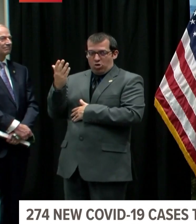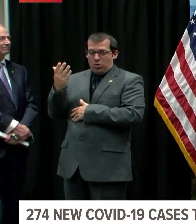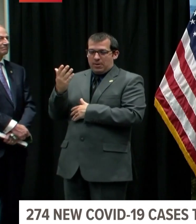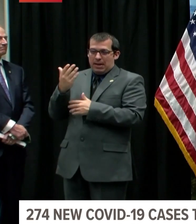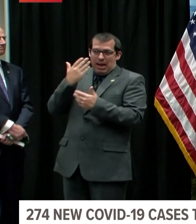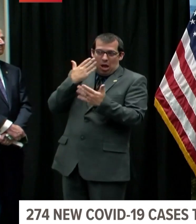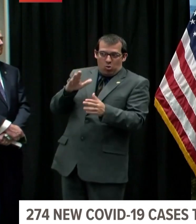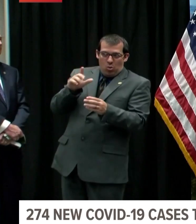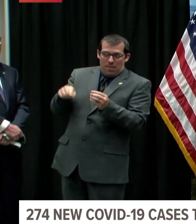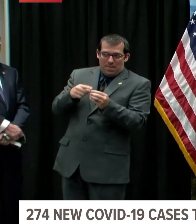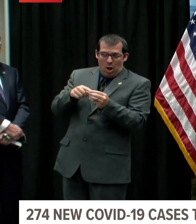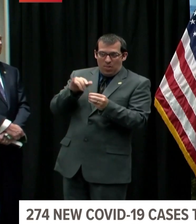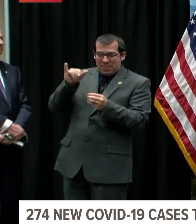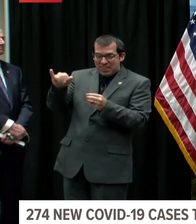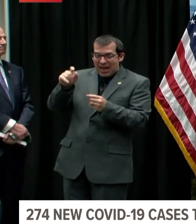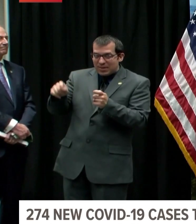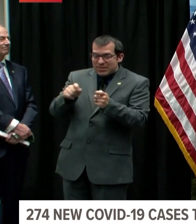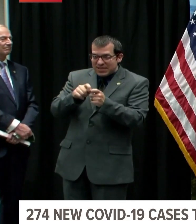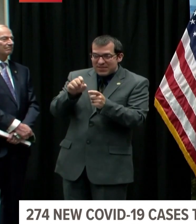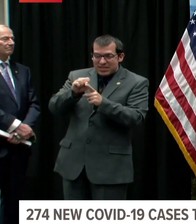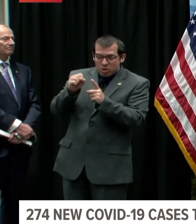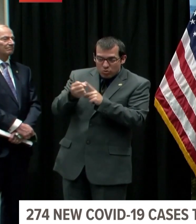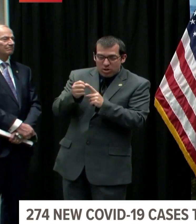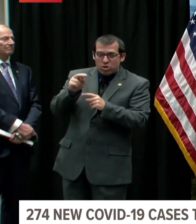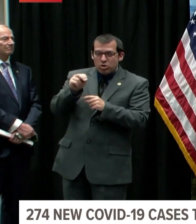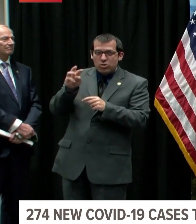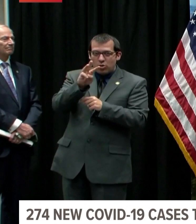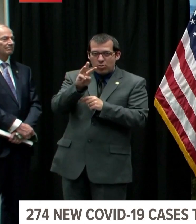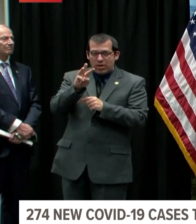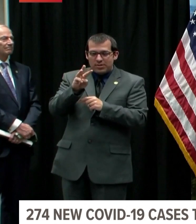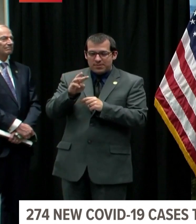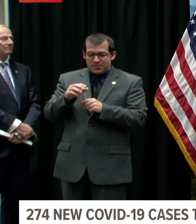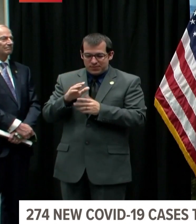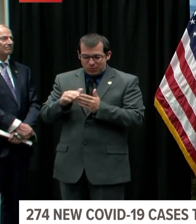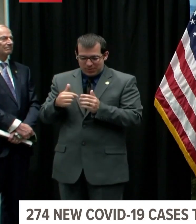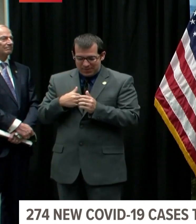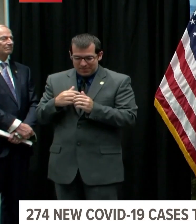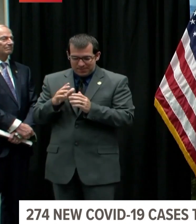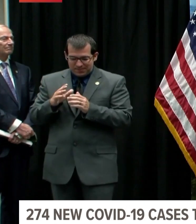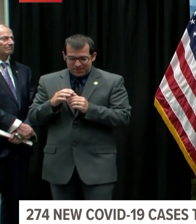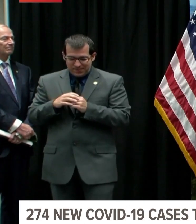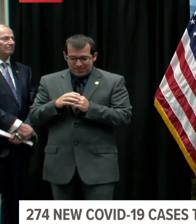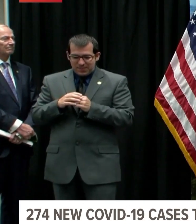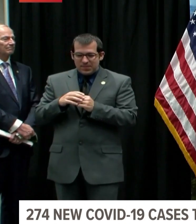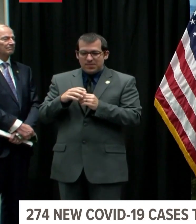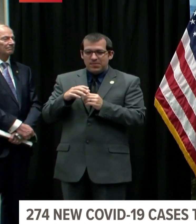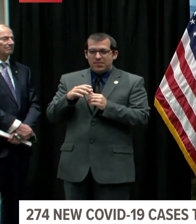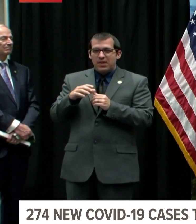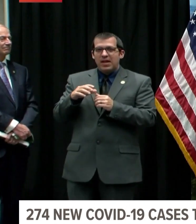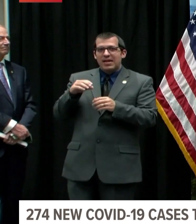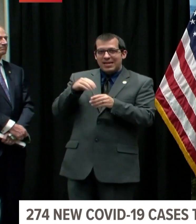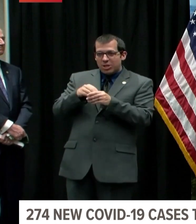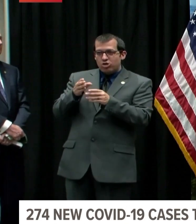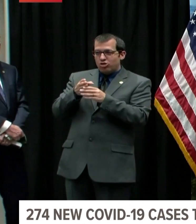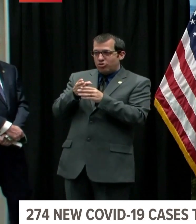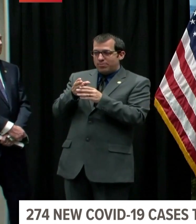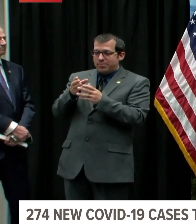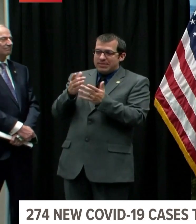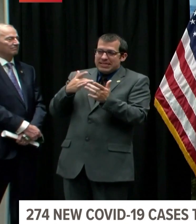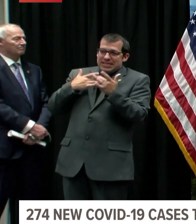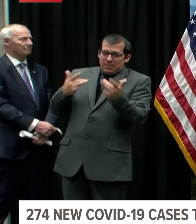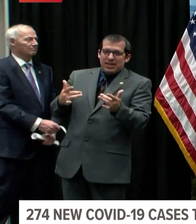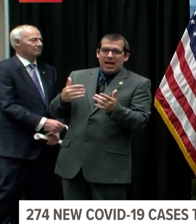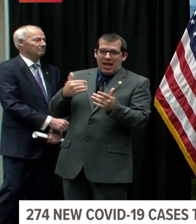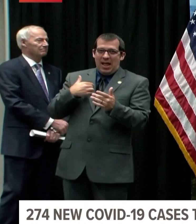I don't know about that specific situation in Northwest Arkansas, but in general, there is